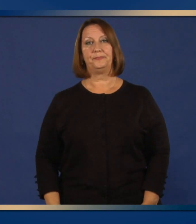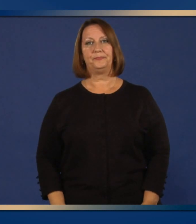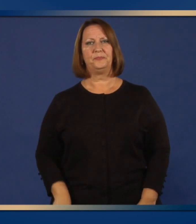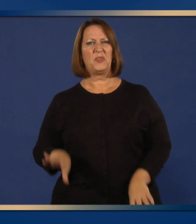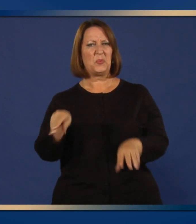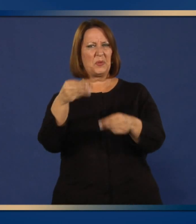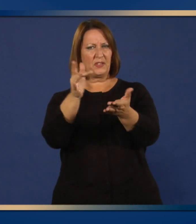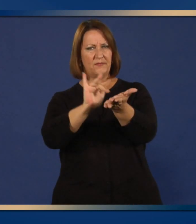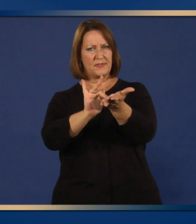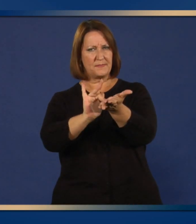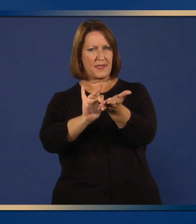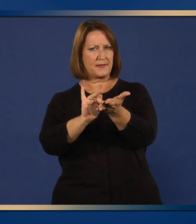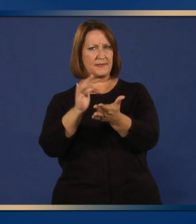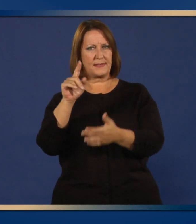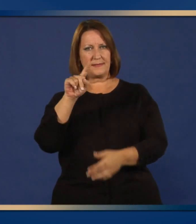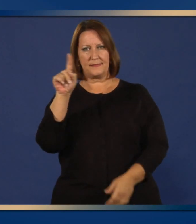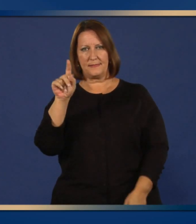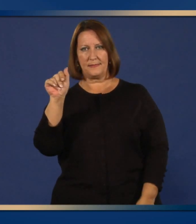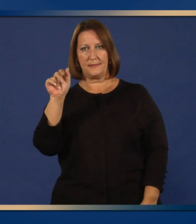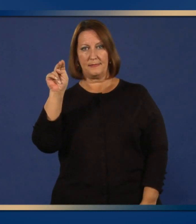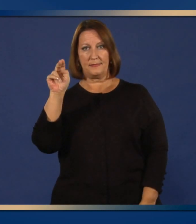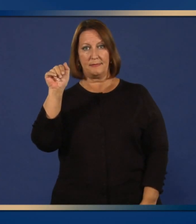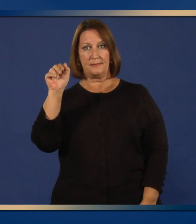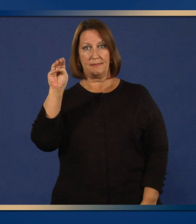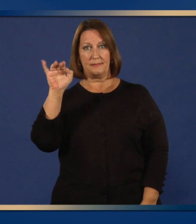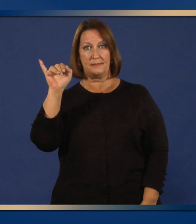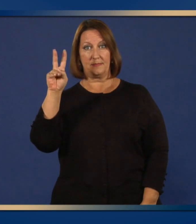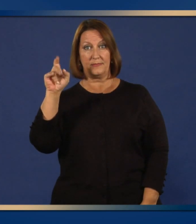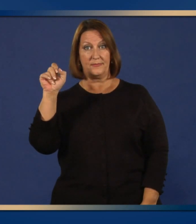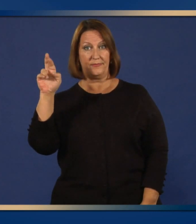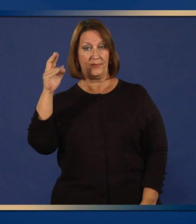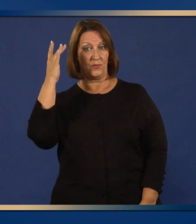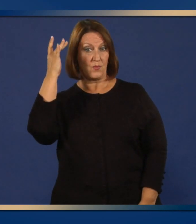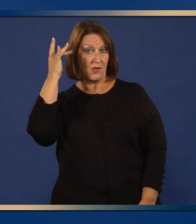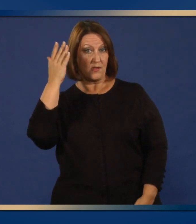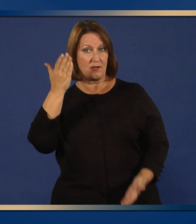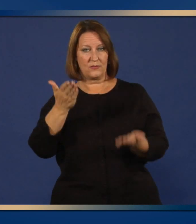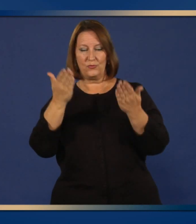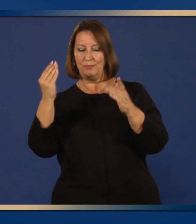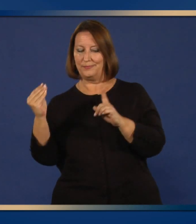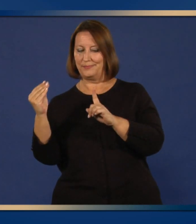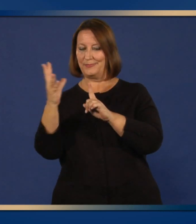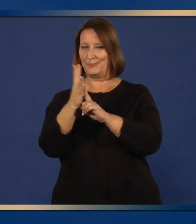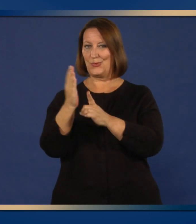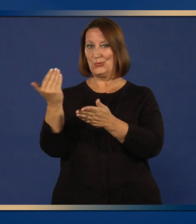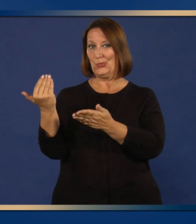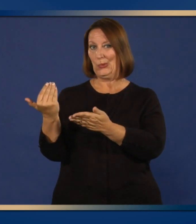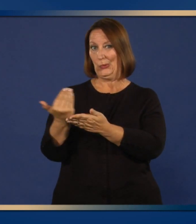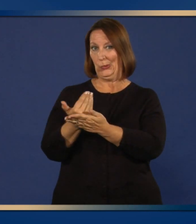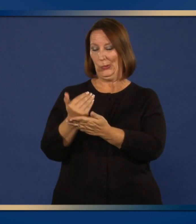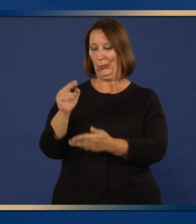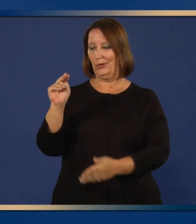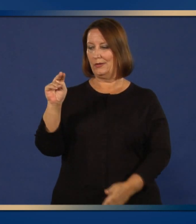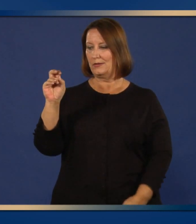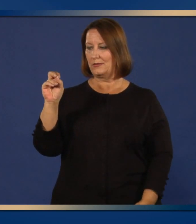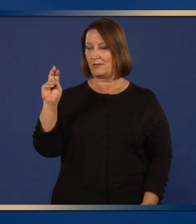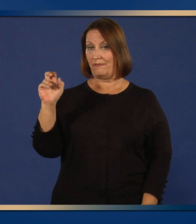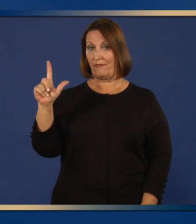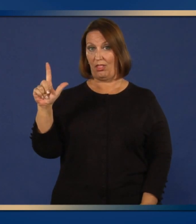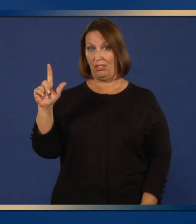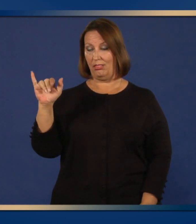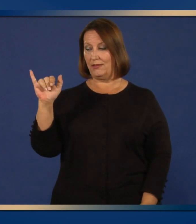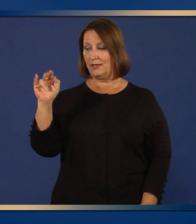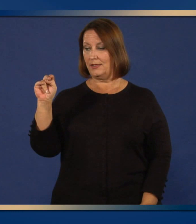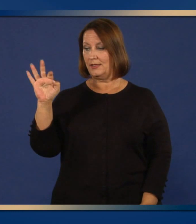You have been given Zanamivir because you may have been exposed to the novel influenza